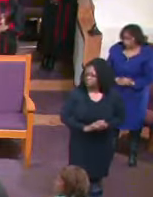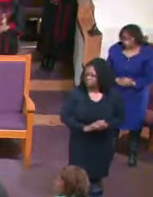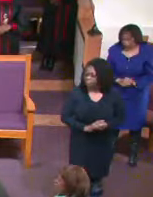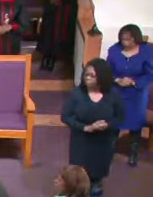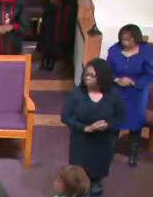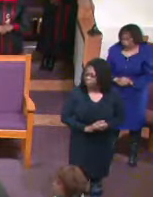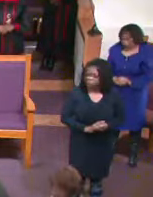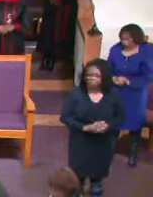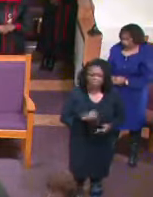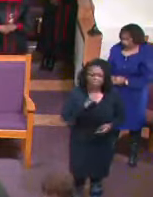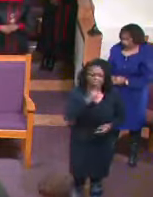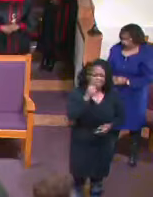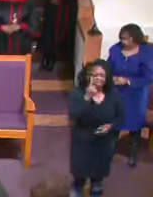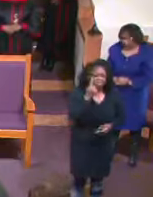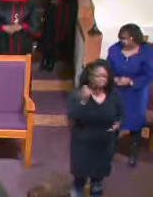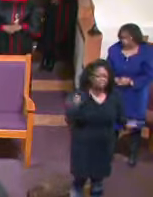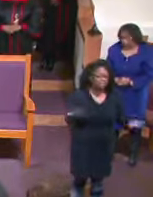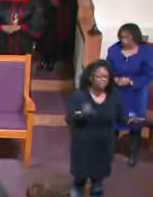Is there one here today?